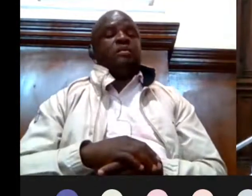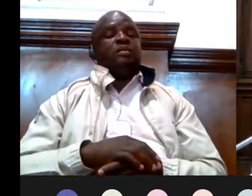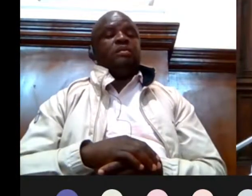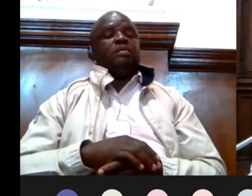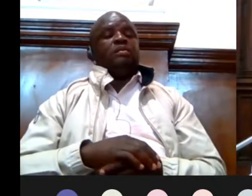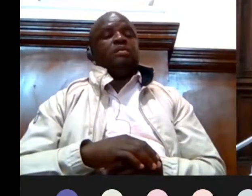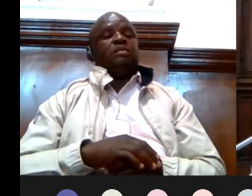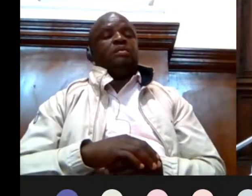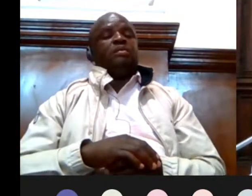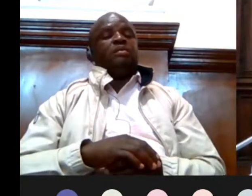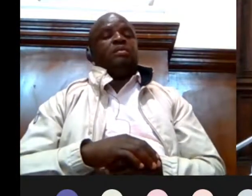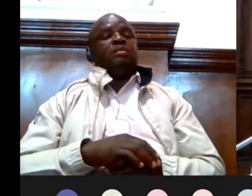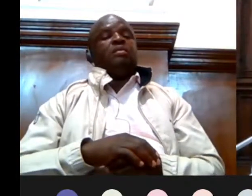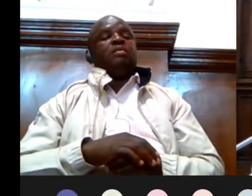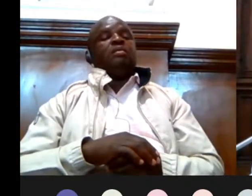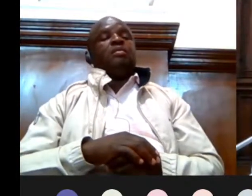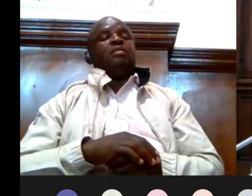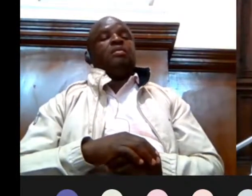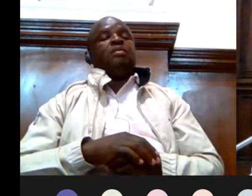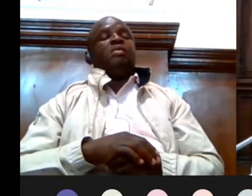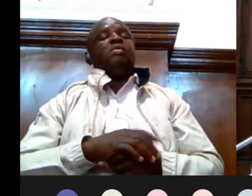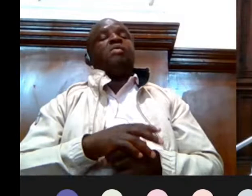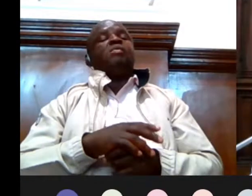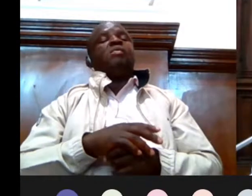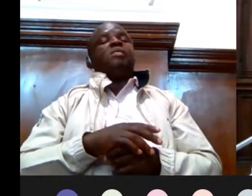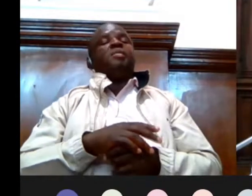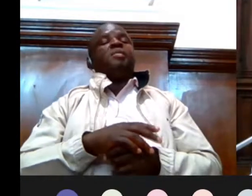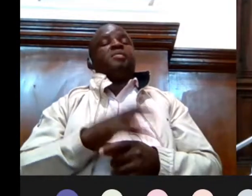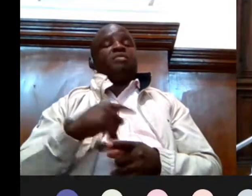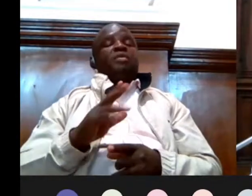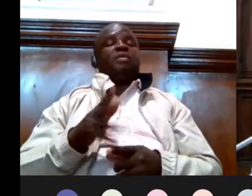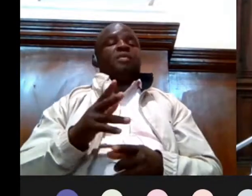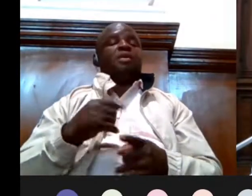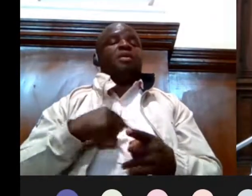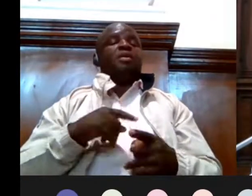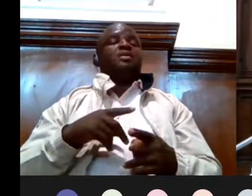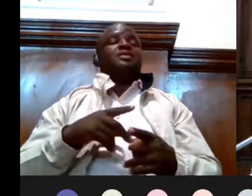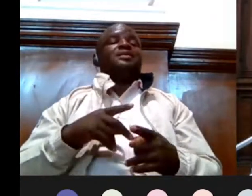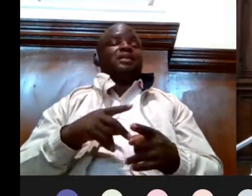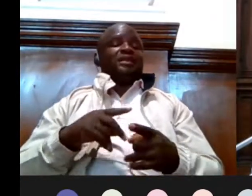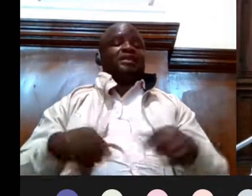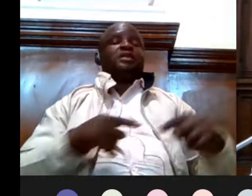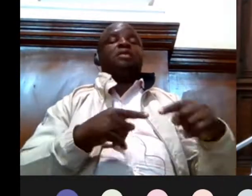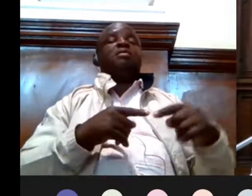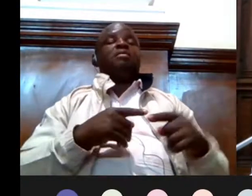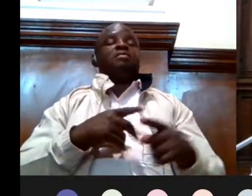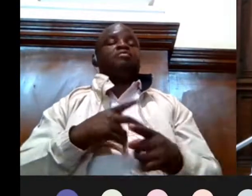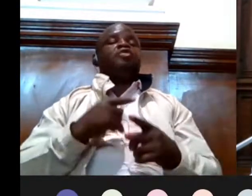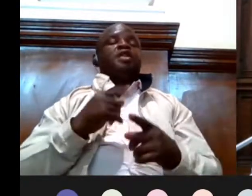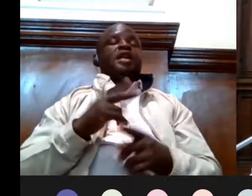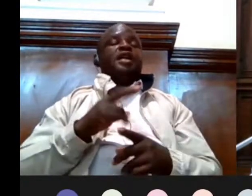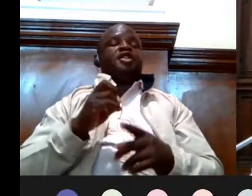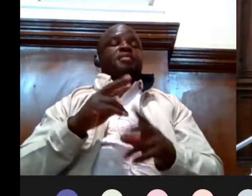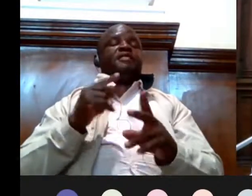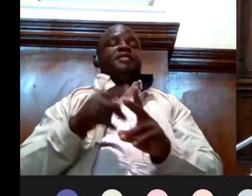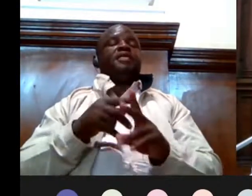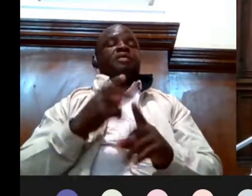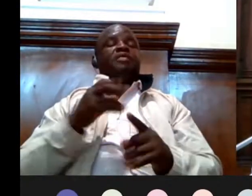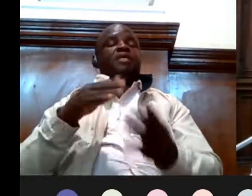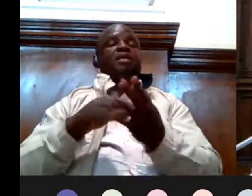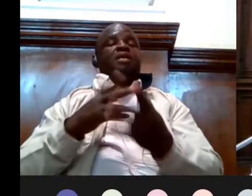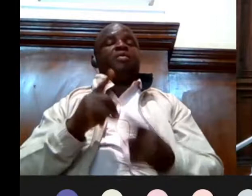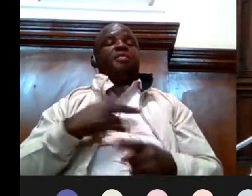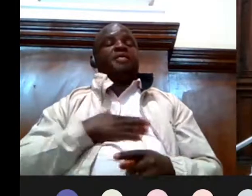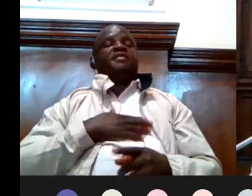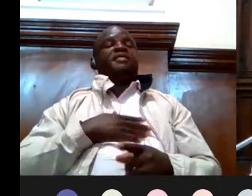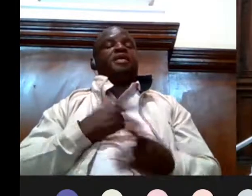to perpetuate their acts of violence will fight the scourge of GBV until women are living without fear in